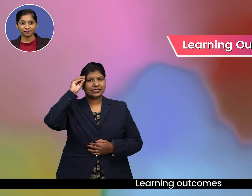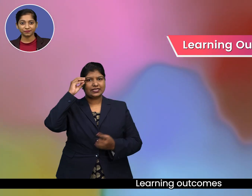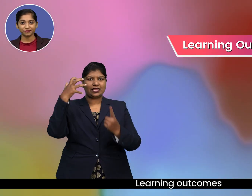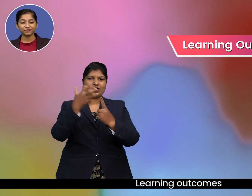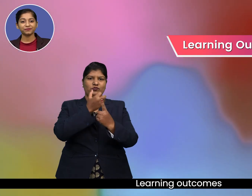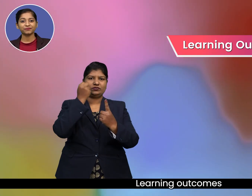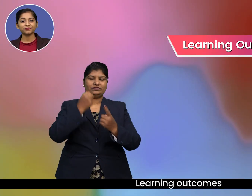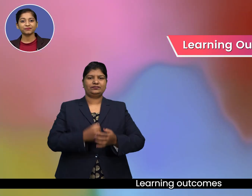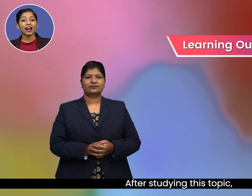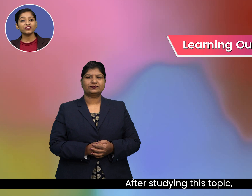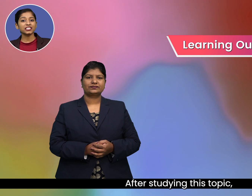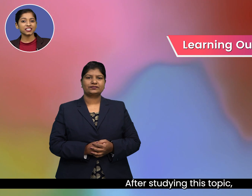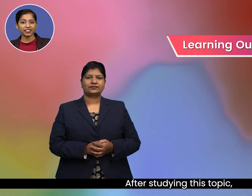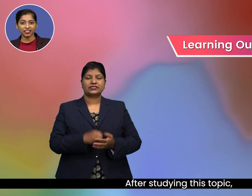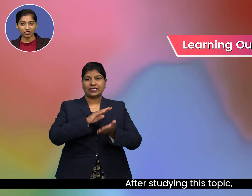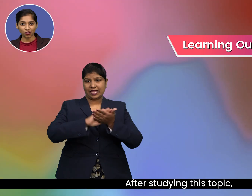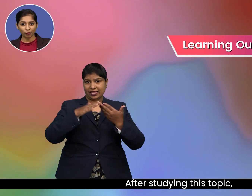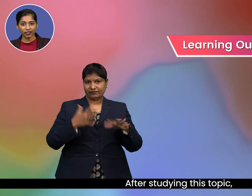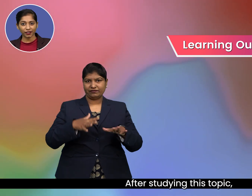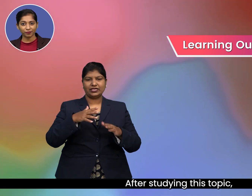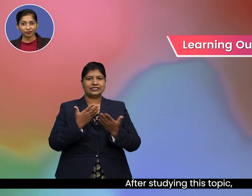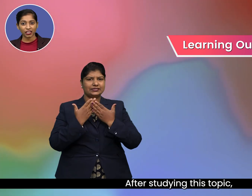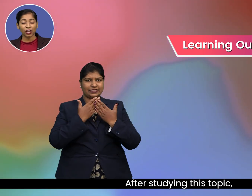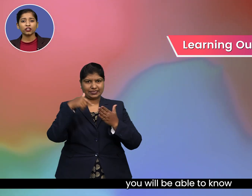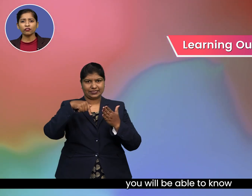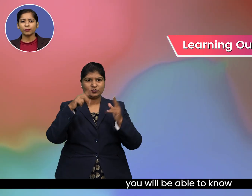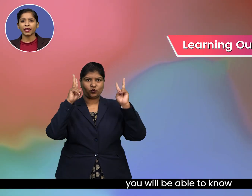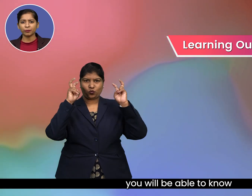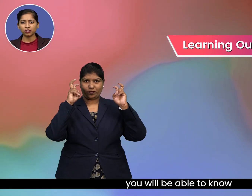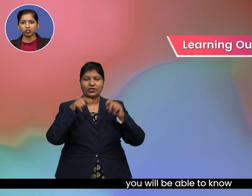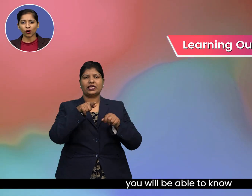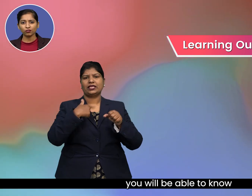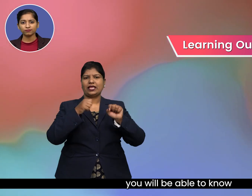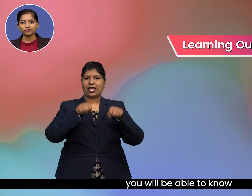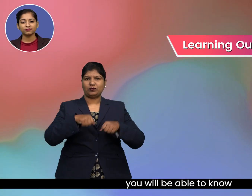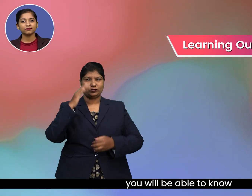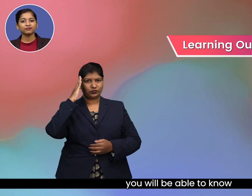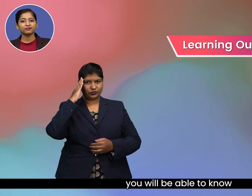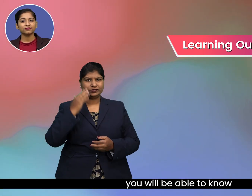outcomes. After studying this topic, you will be able to know